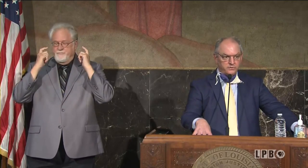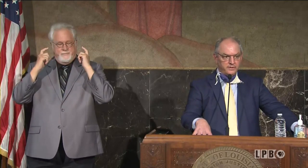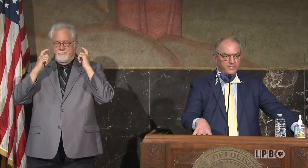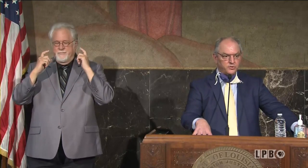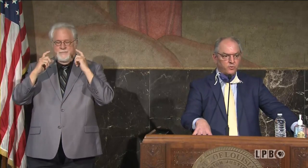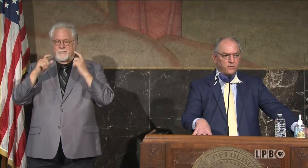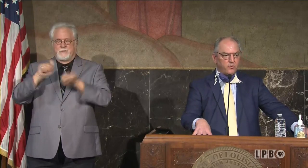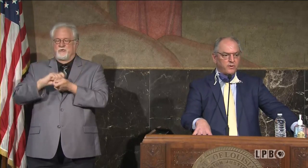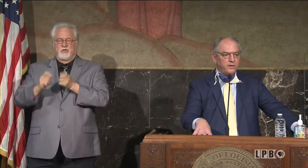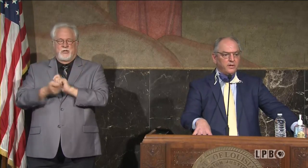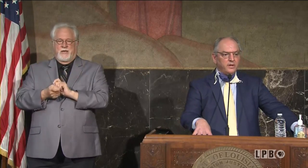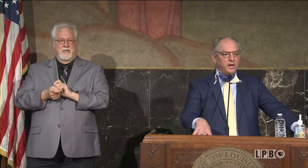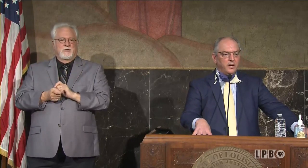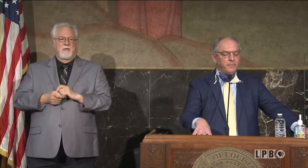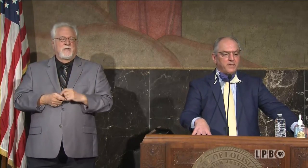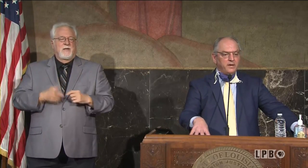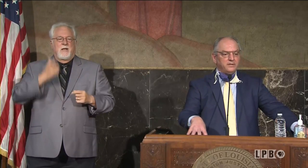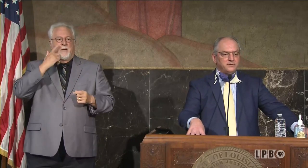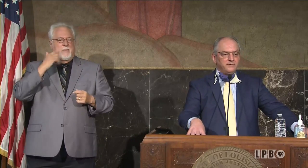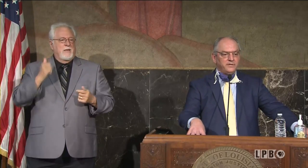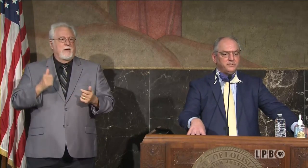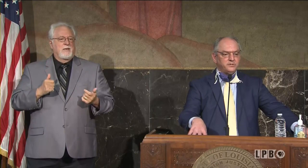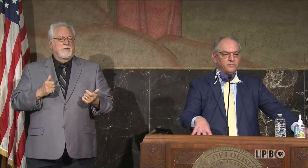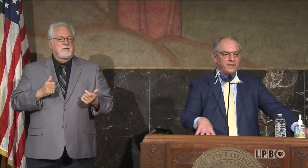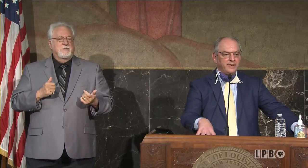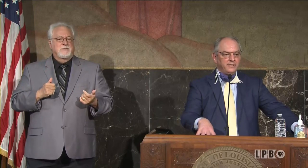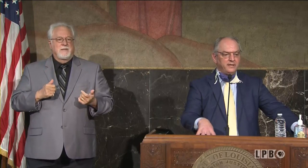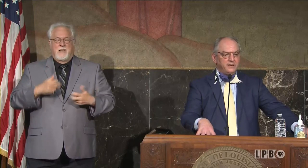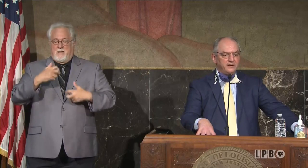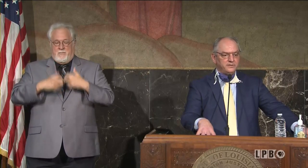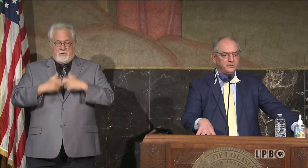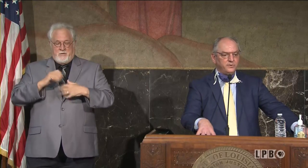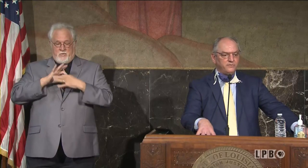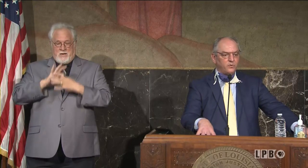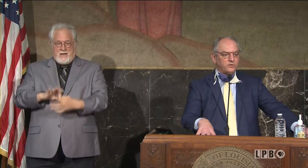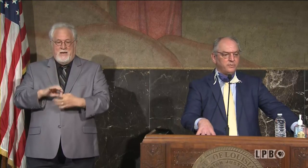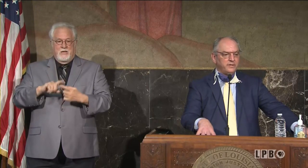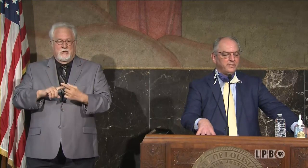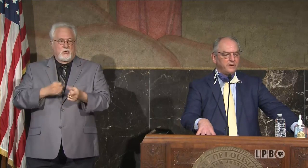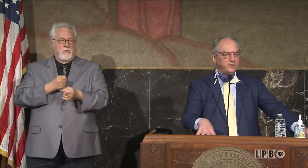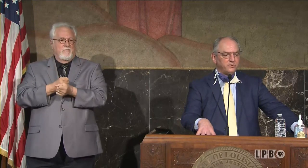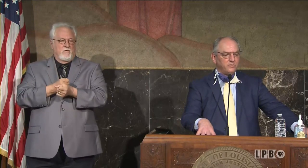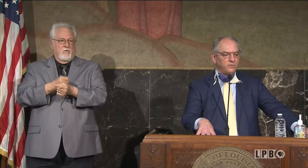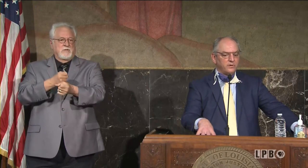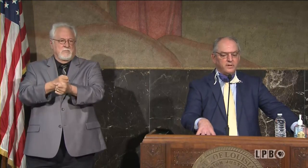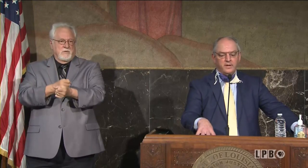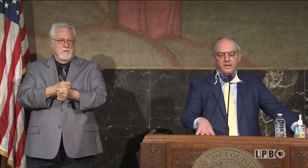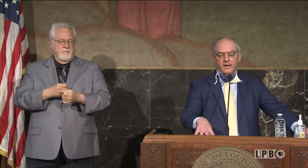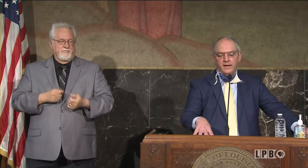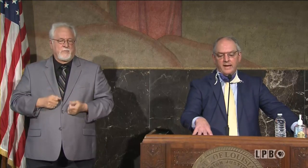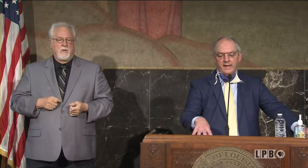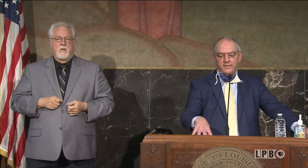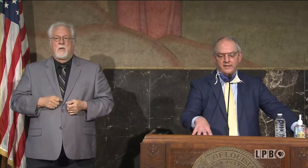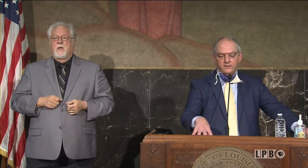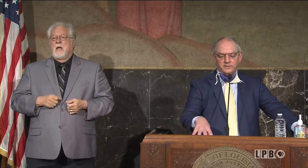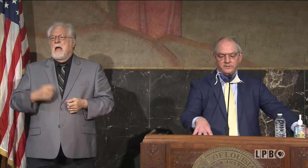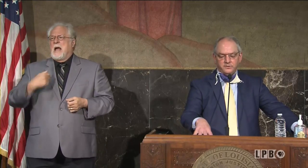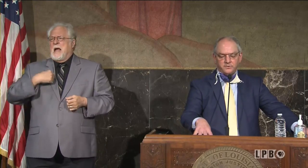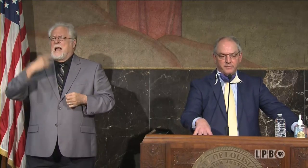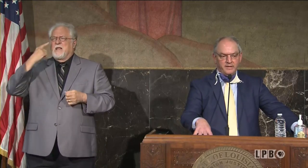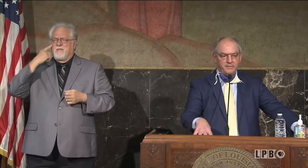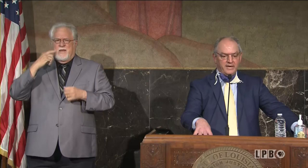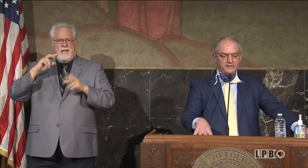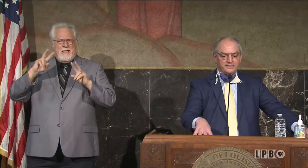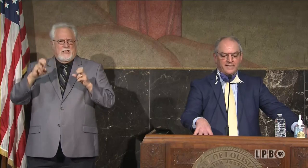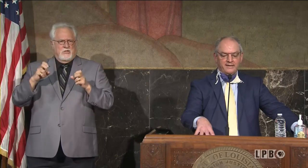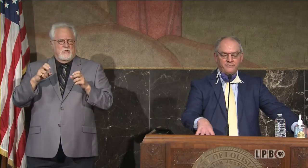reversed course in short order because of issues related to enforcement and so forth. I think those issues